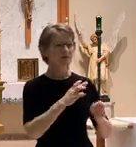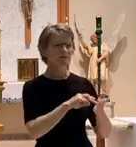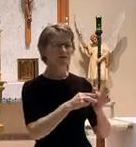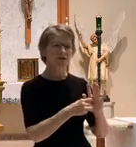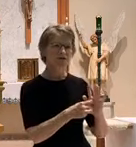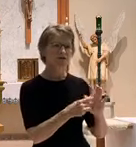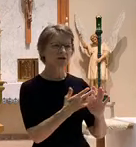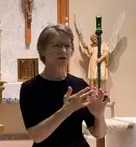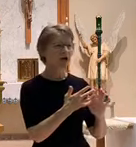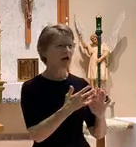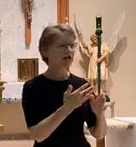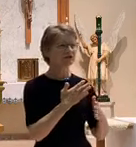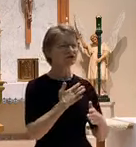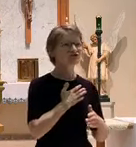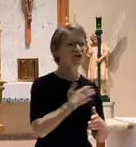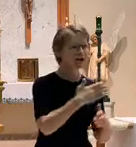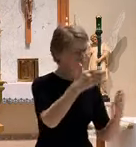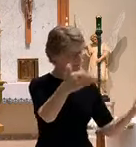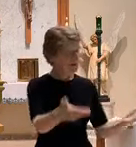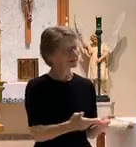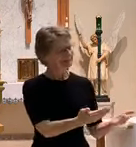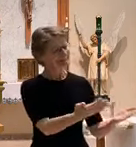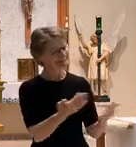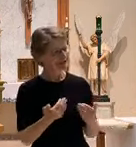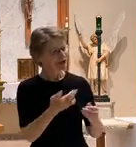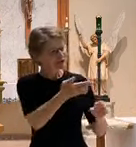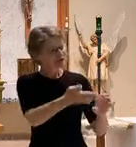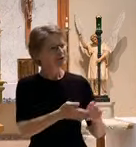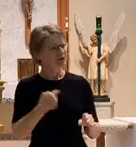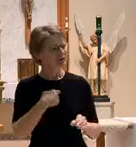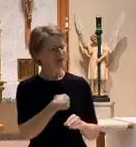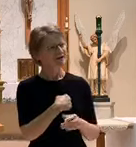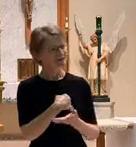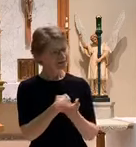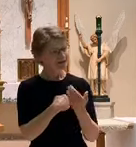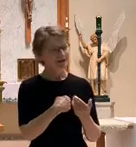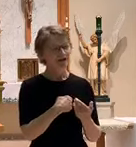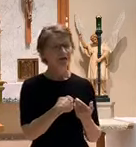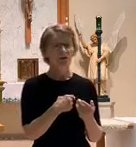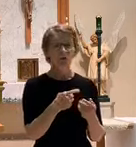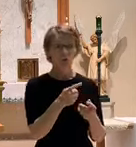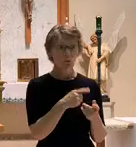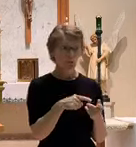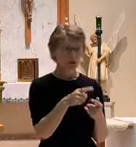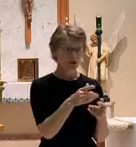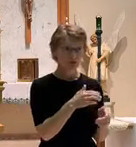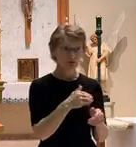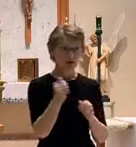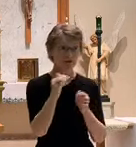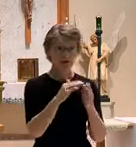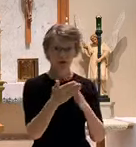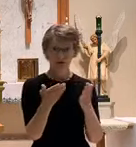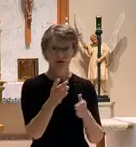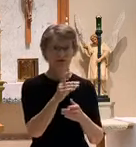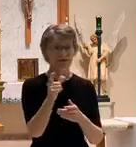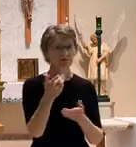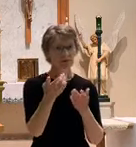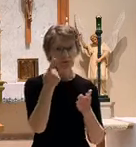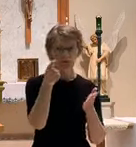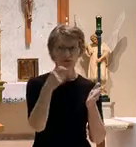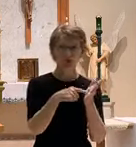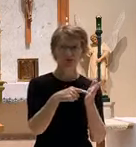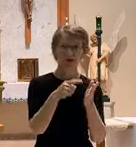generous welcome. You know, when you either drive or leave town here in Devil's Lake, you will notice